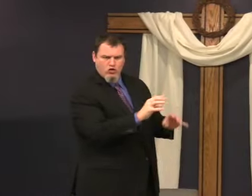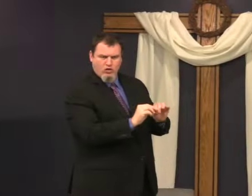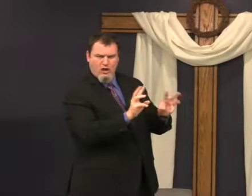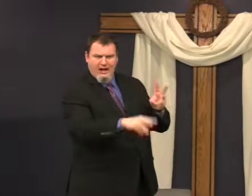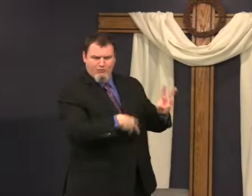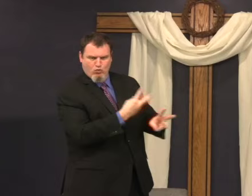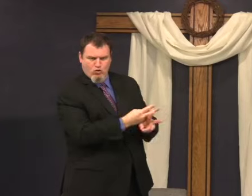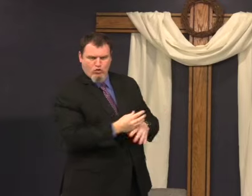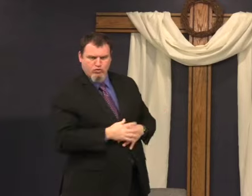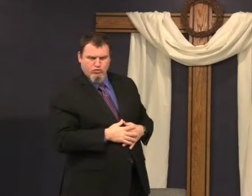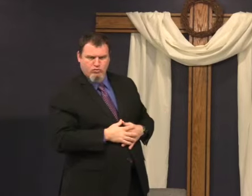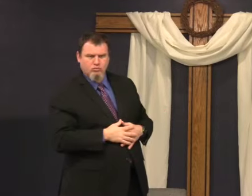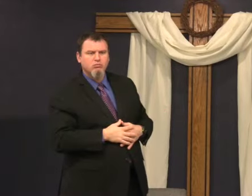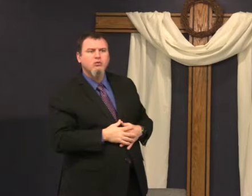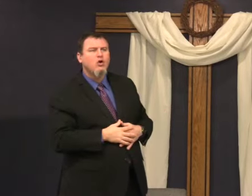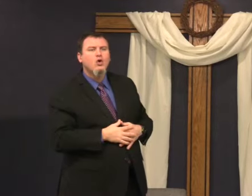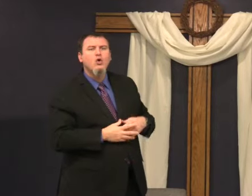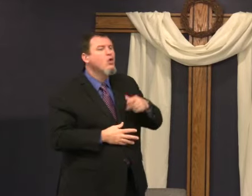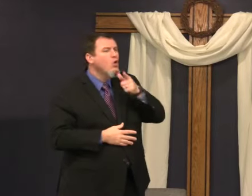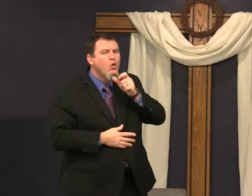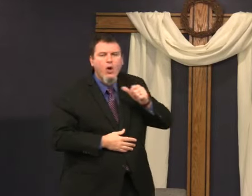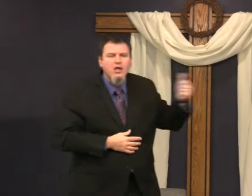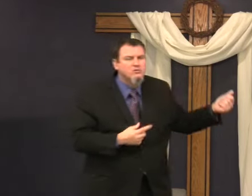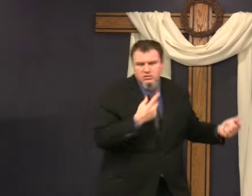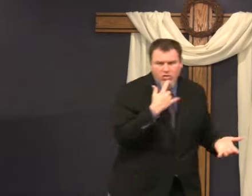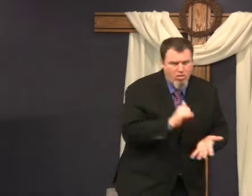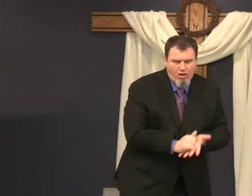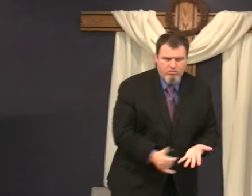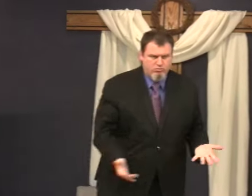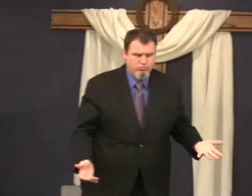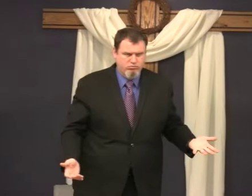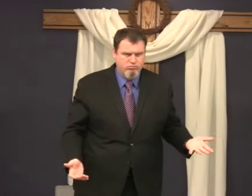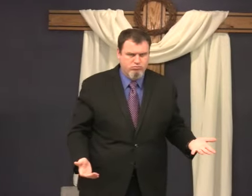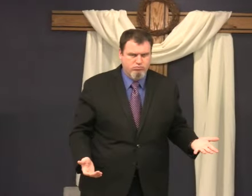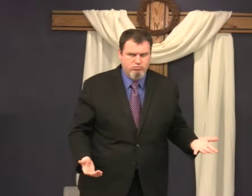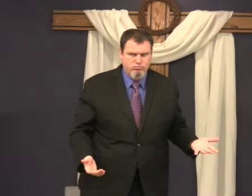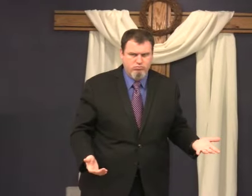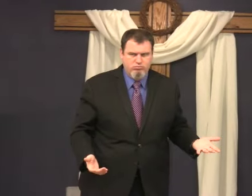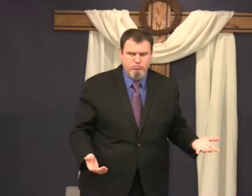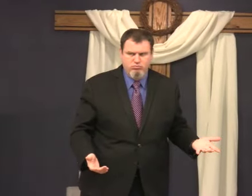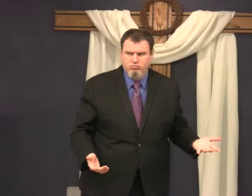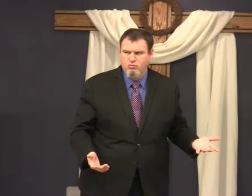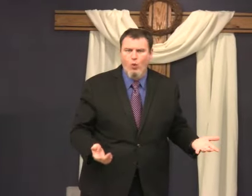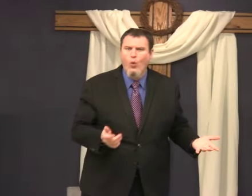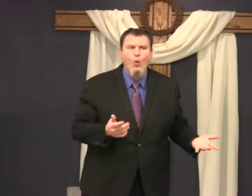You said you're the light of the world. Who else says that?